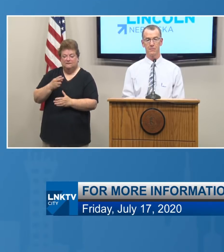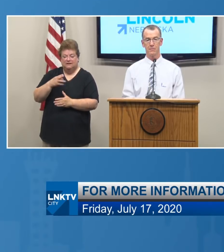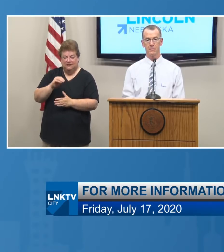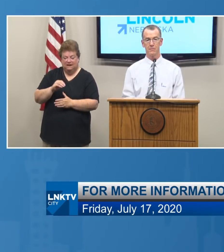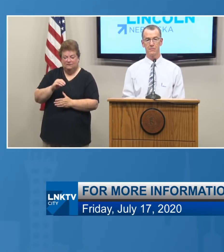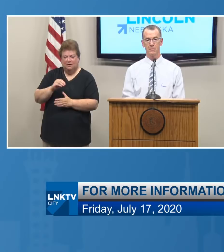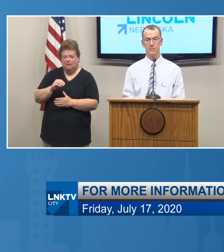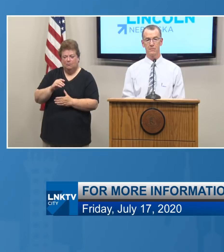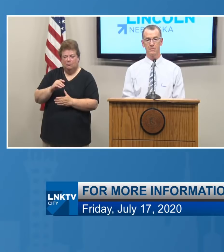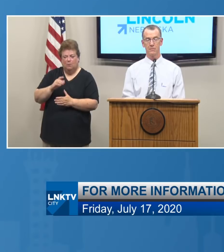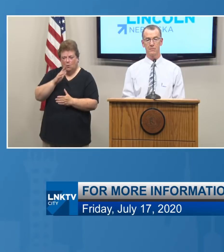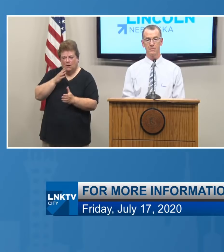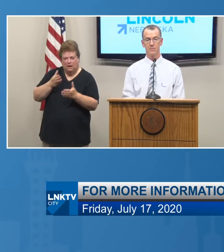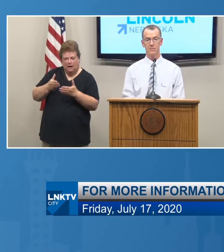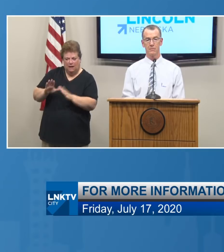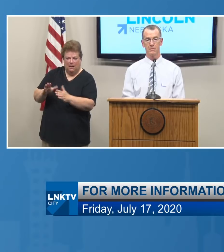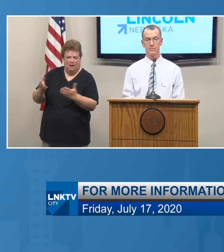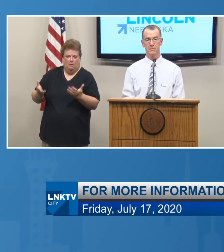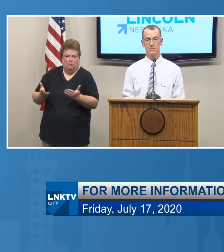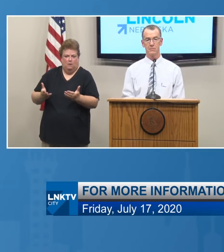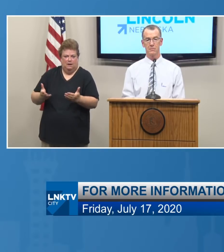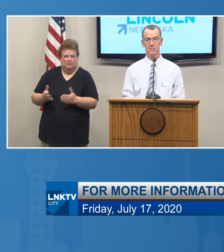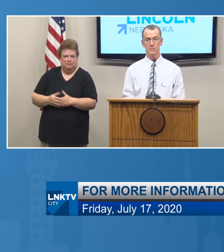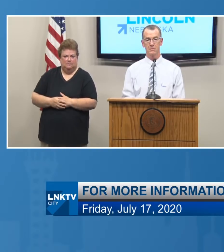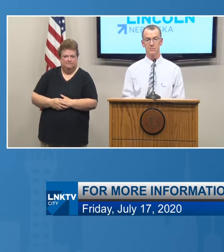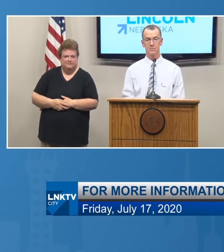allow as far as school goes?